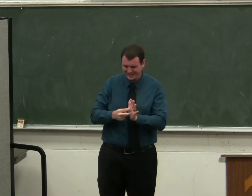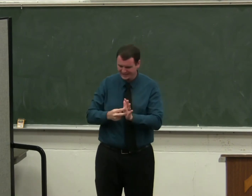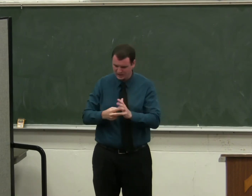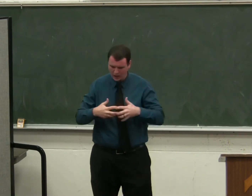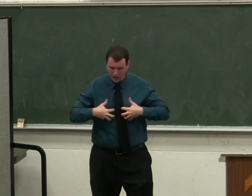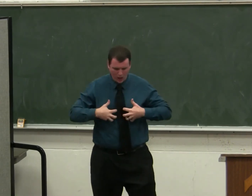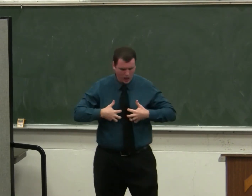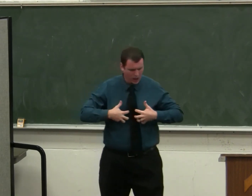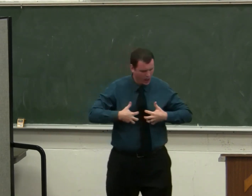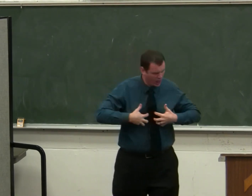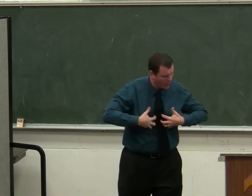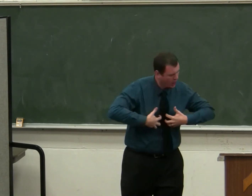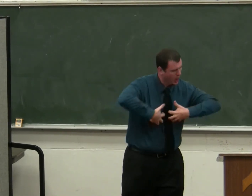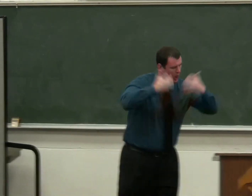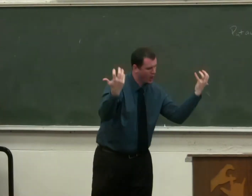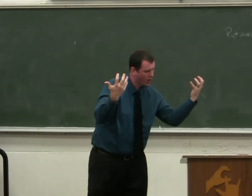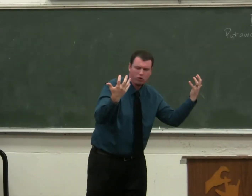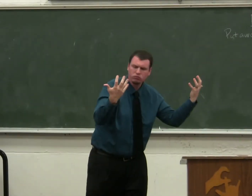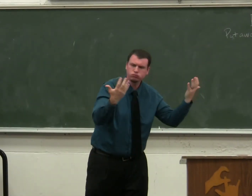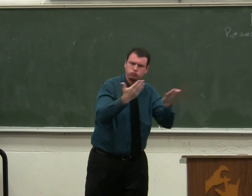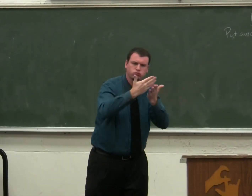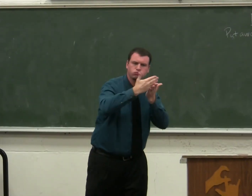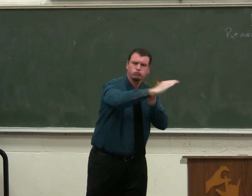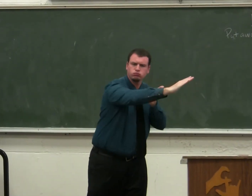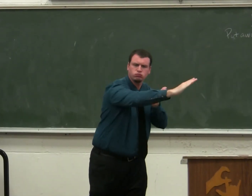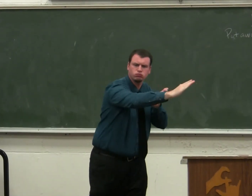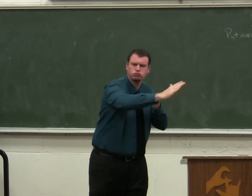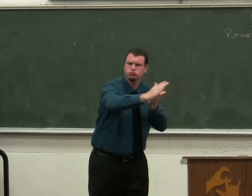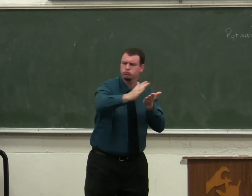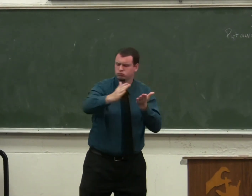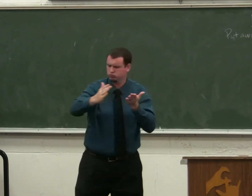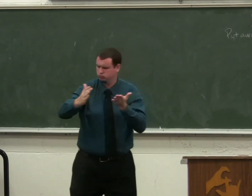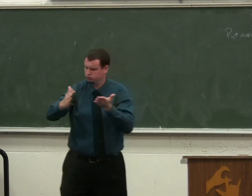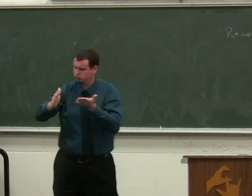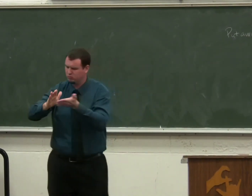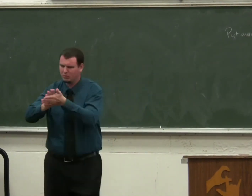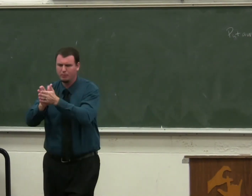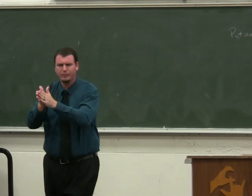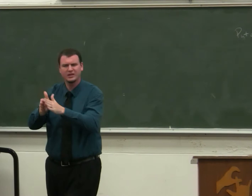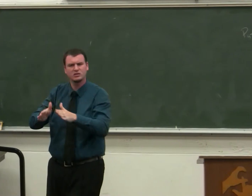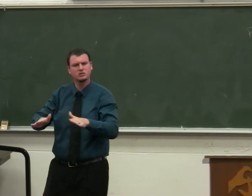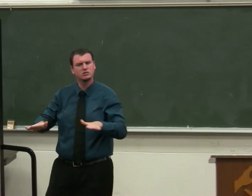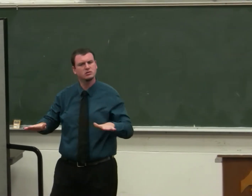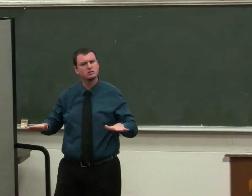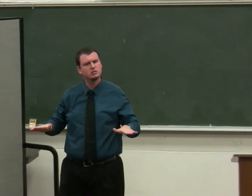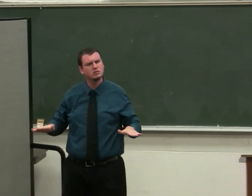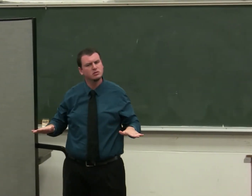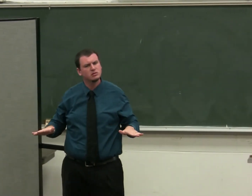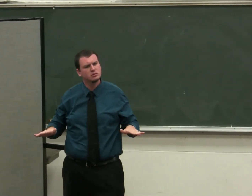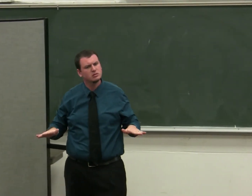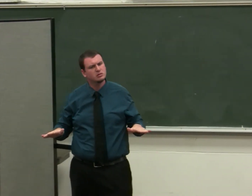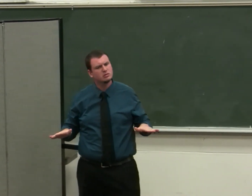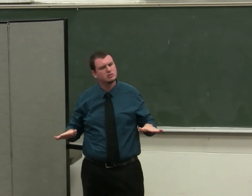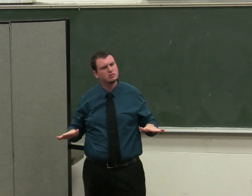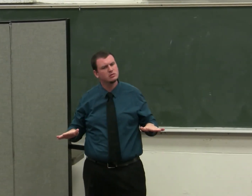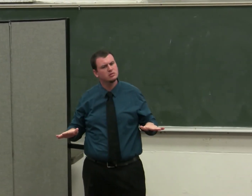We should be new. That means that anger should be put away and put